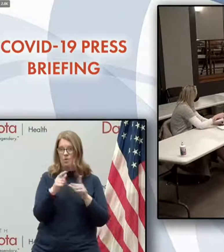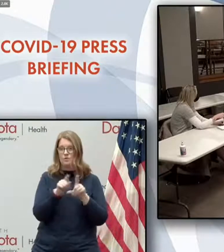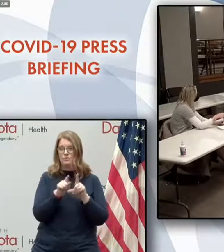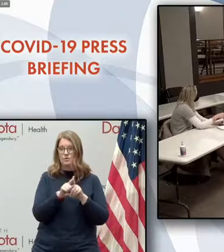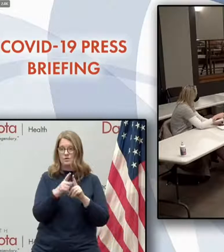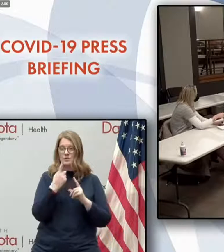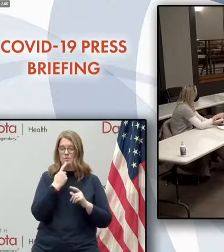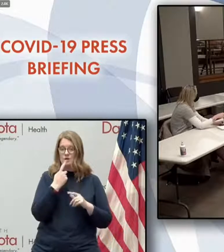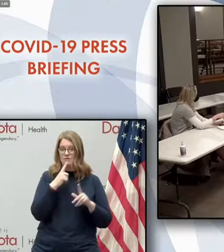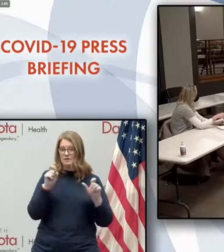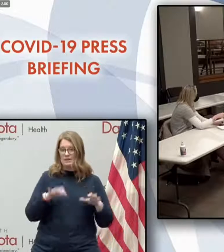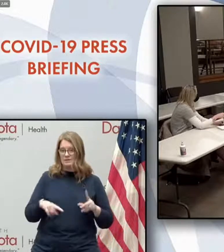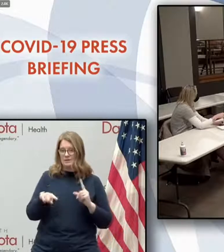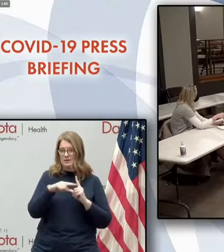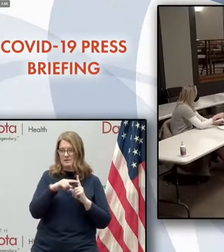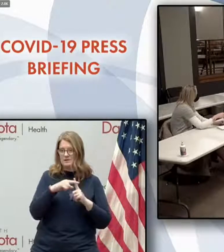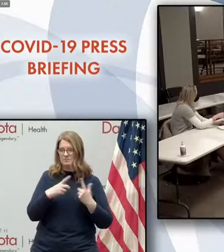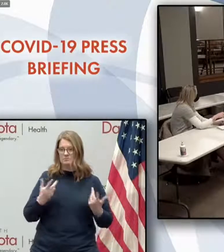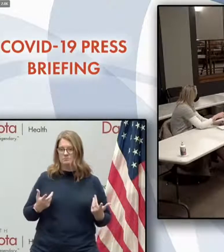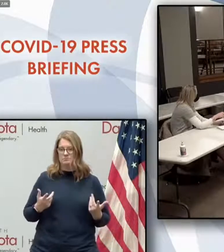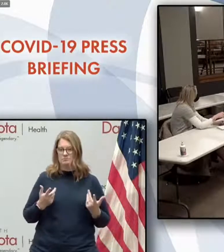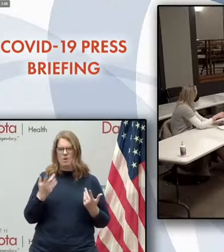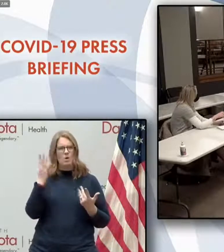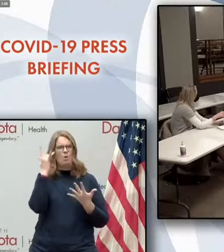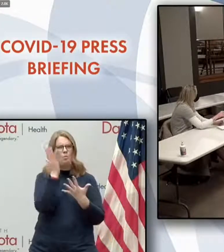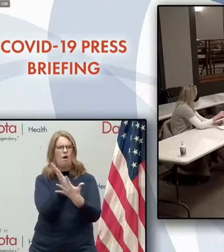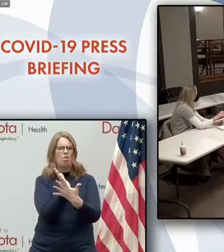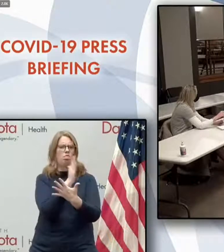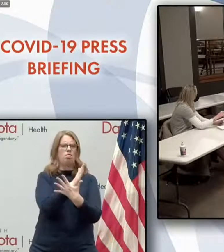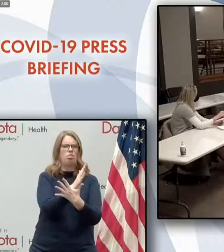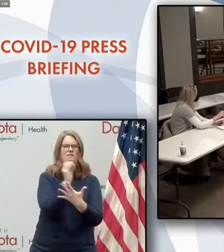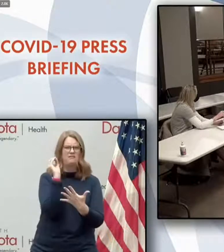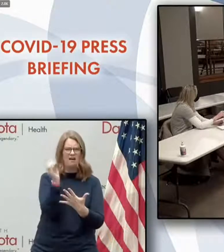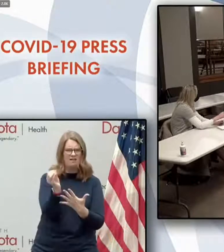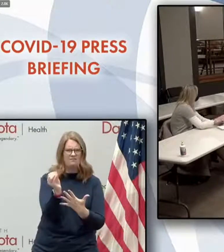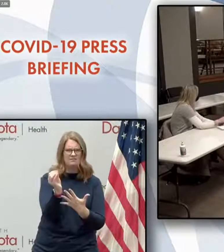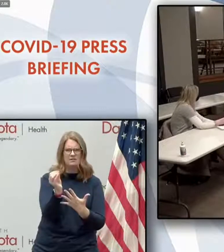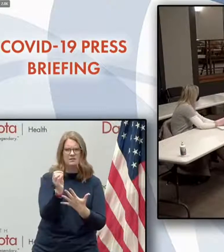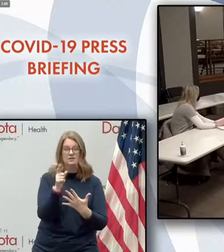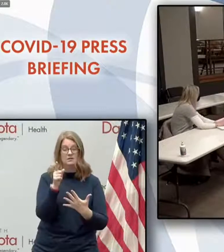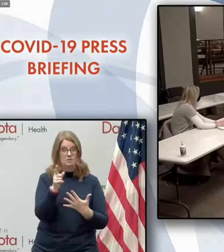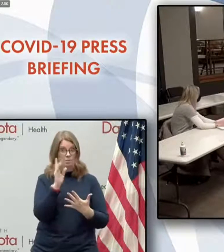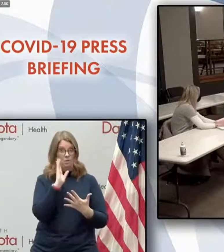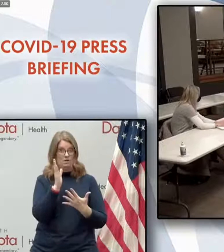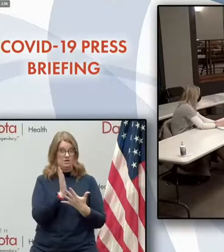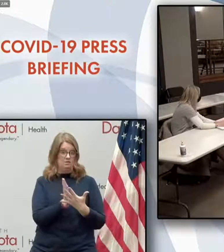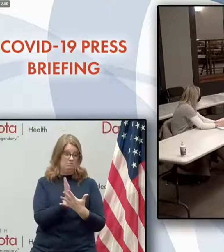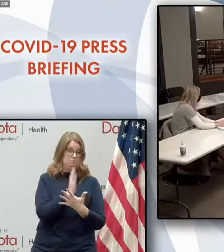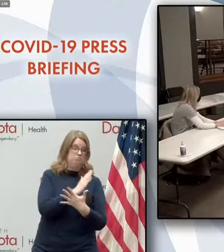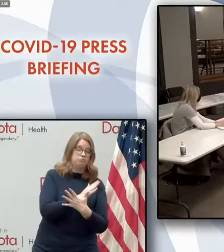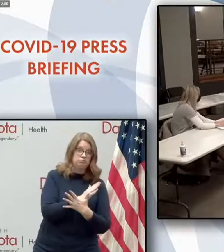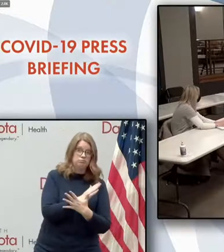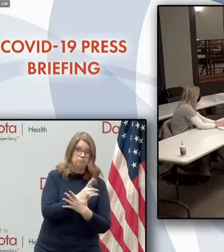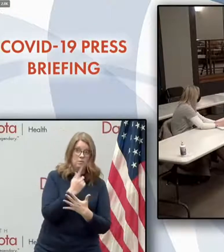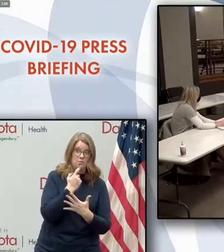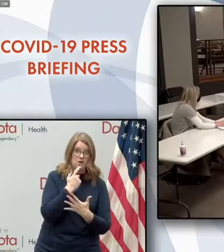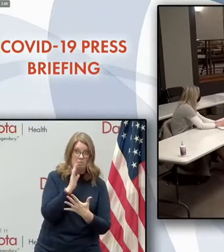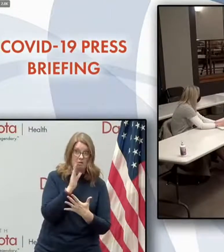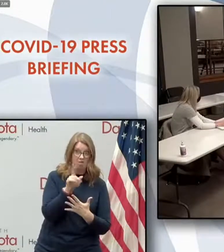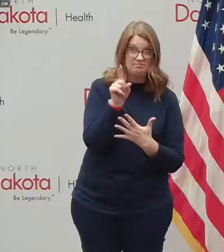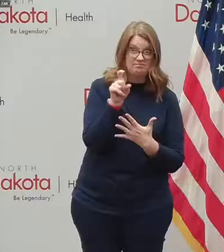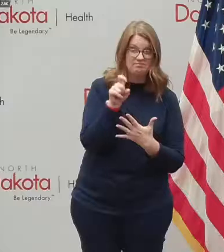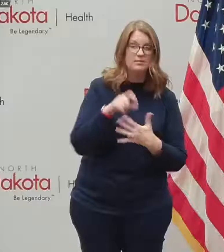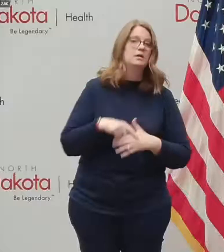test positivity. Why haven't any counties moved into the red, and will you ever move any or all of North Dakota into the red?